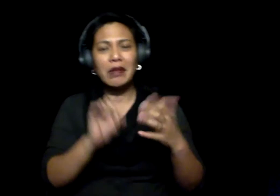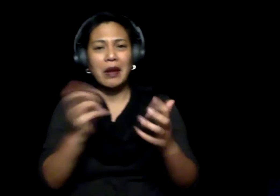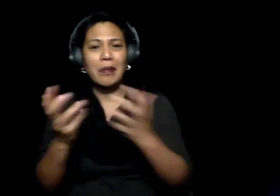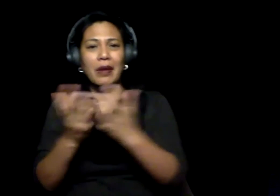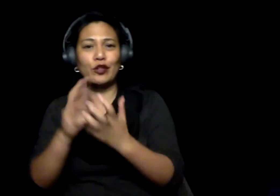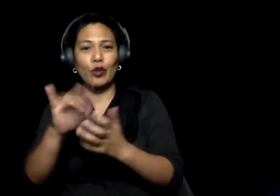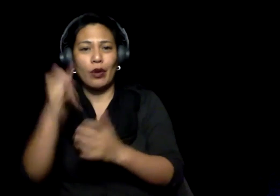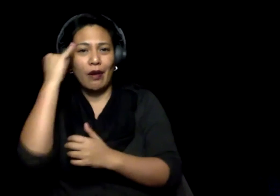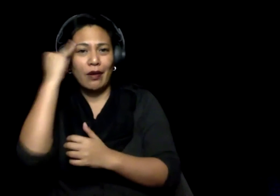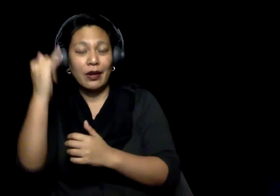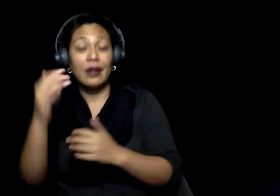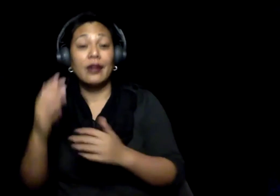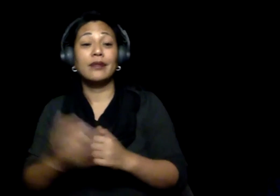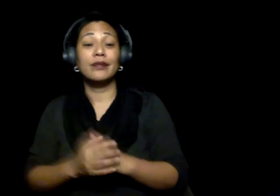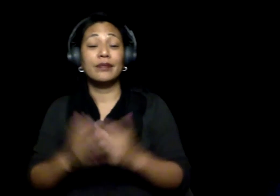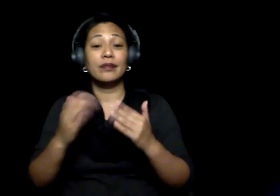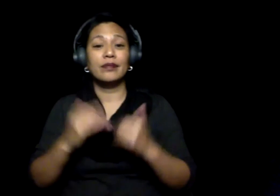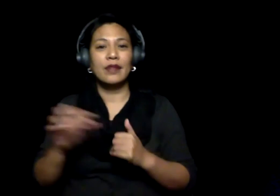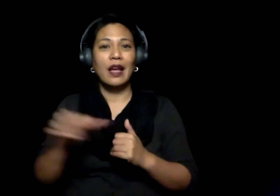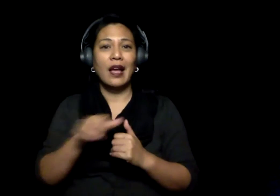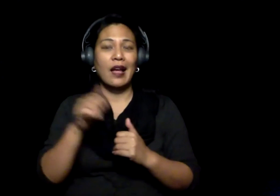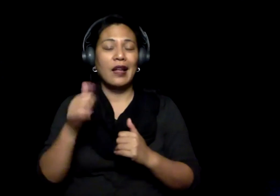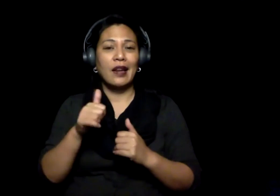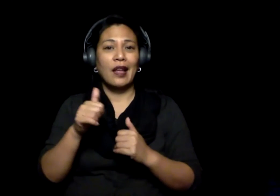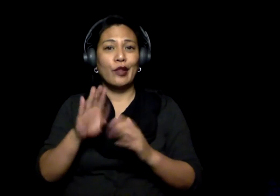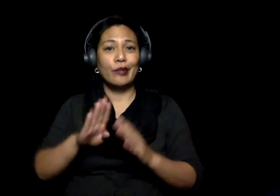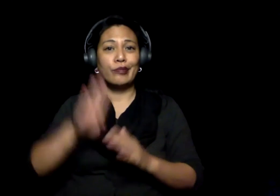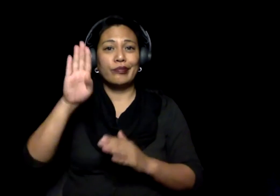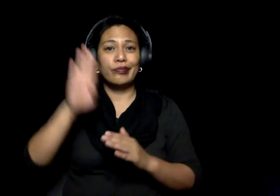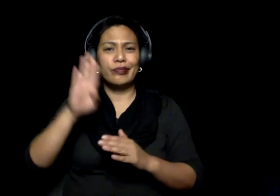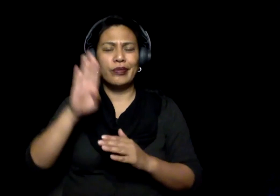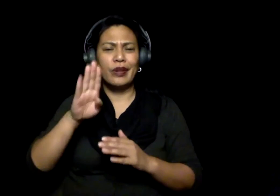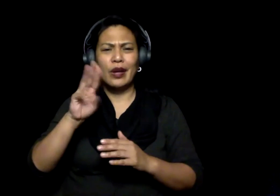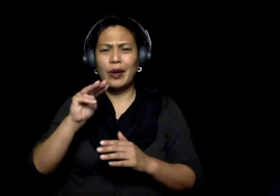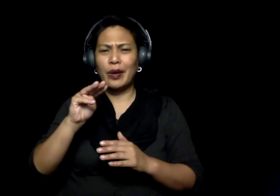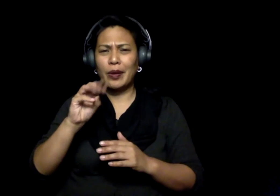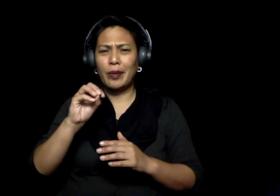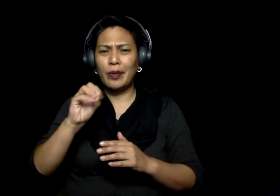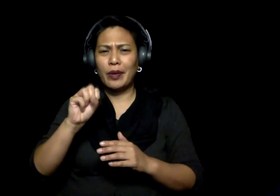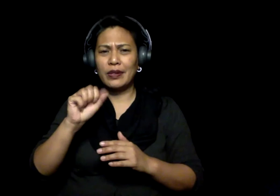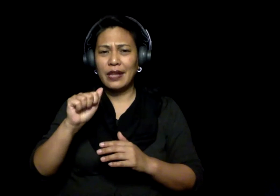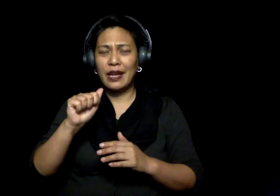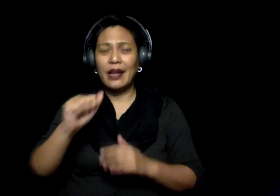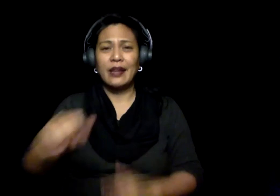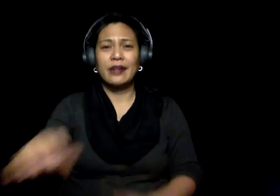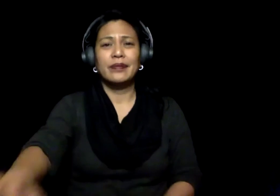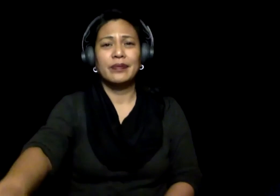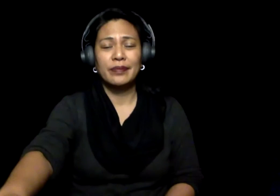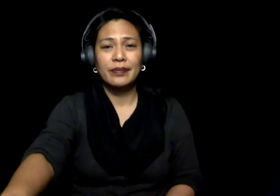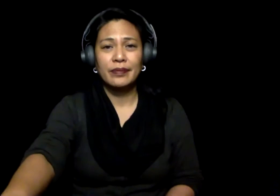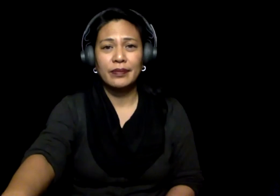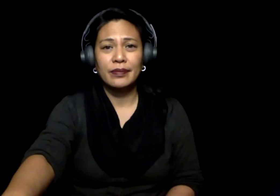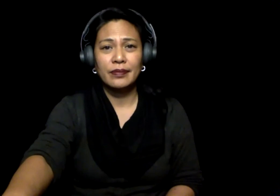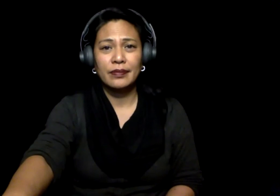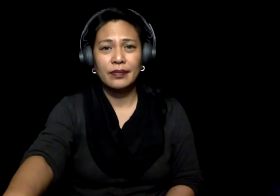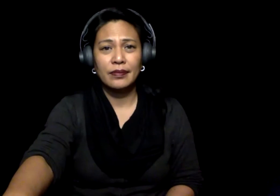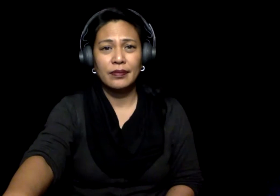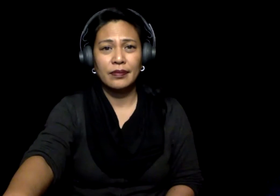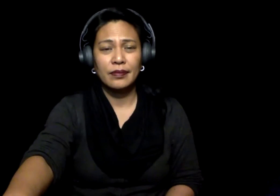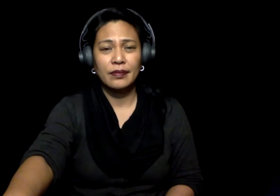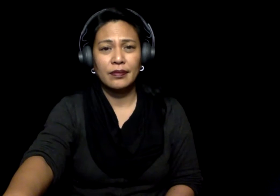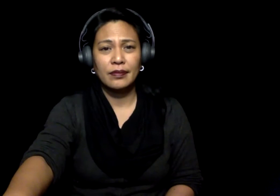We have another raised hand. Moza, I'm going to unmute you if you're okay with that.